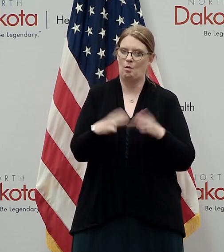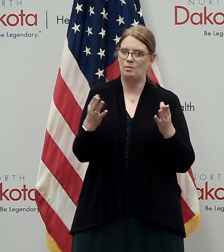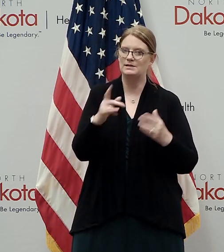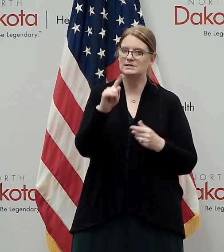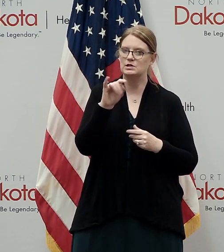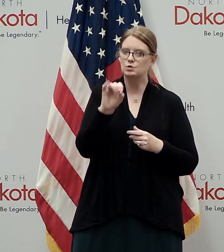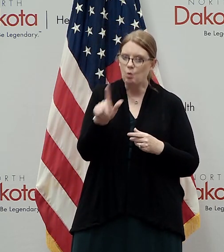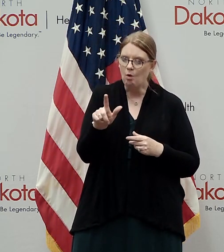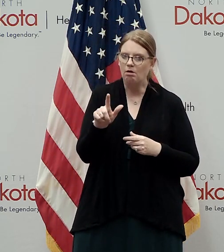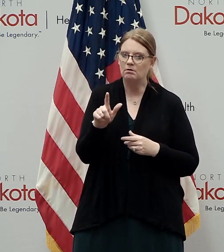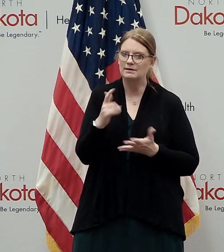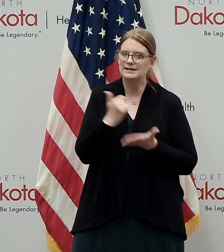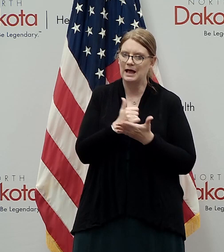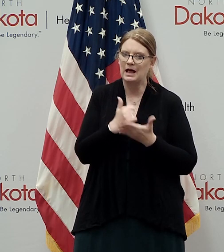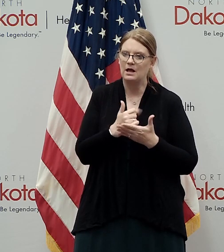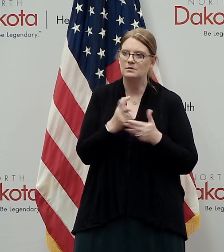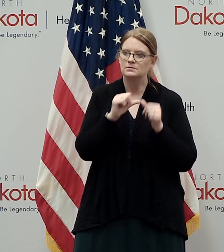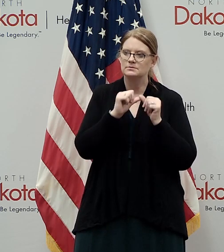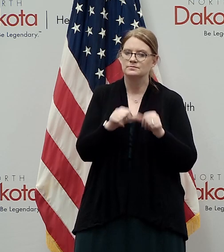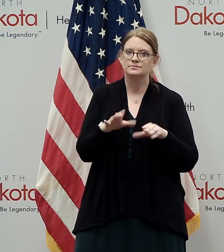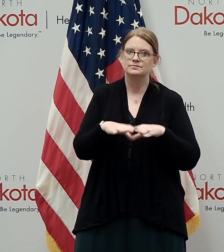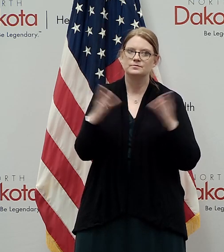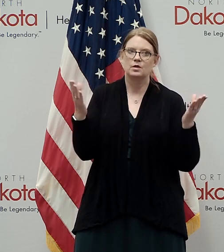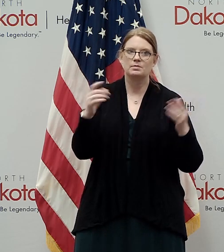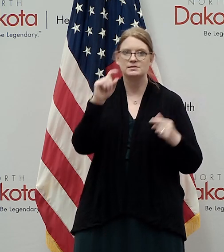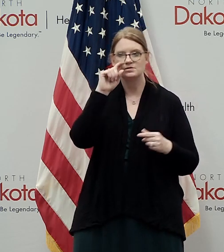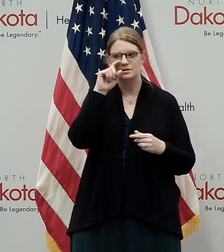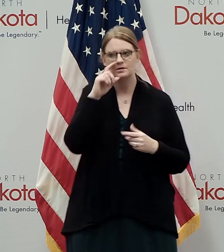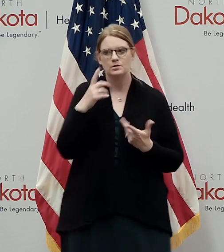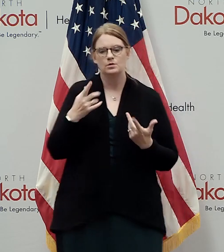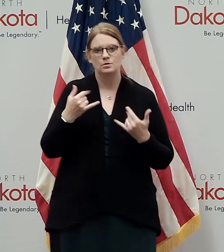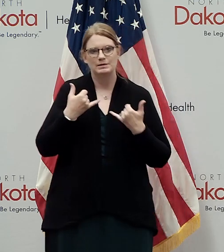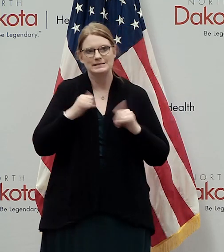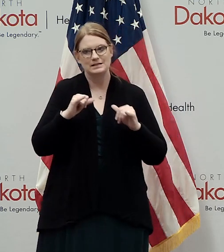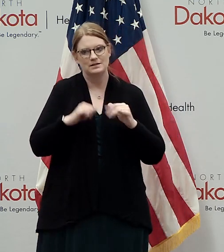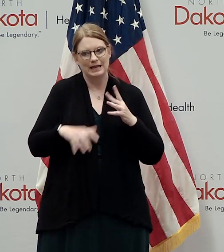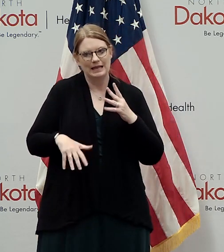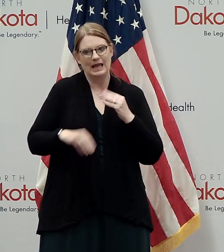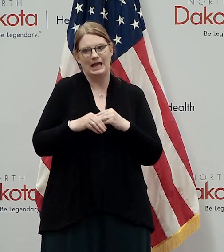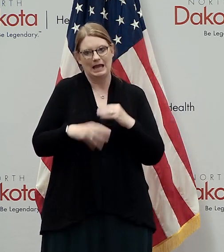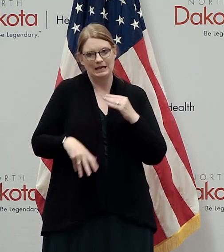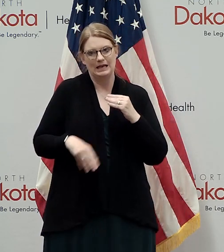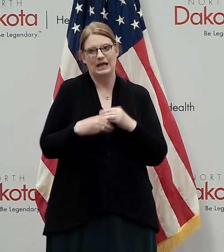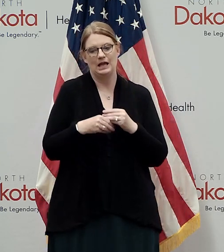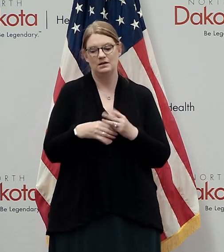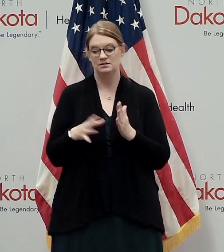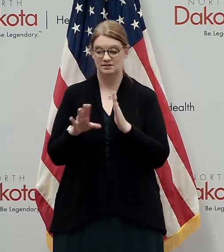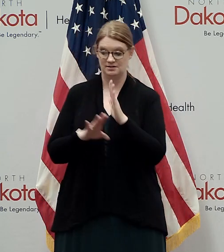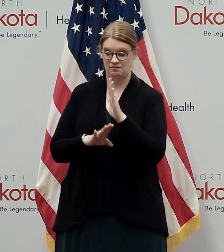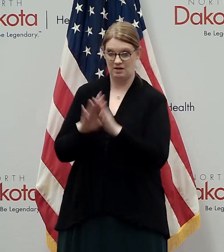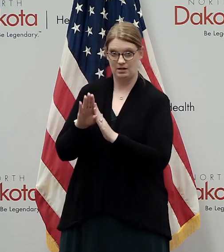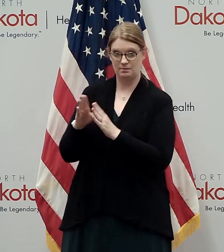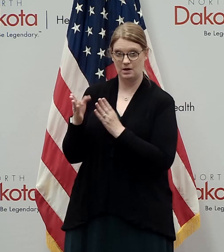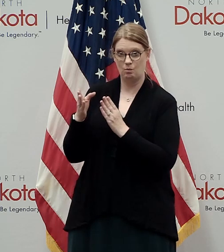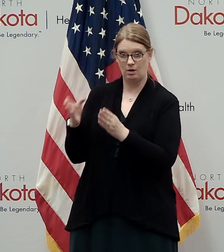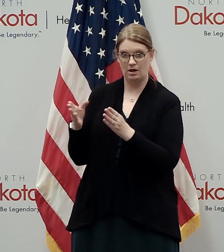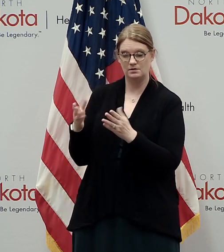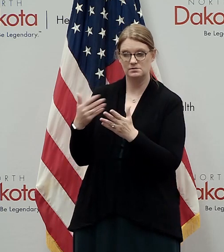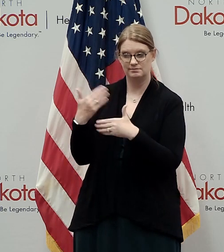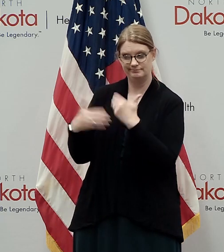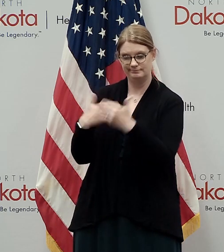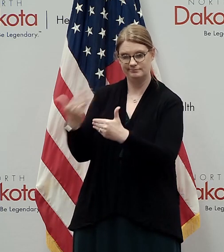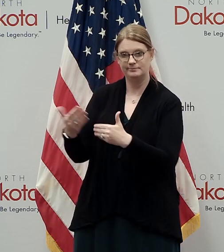have again to move forward. So we want to keep building the capacity, keep developing strategies, and when we want to